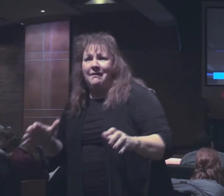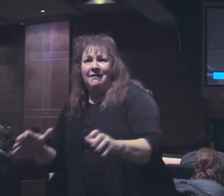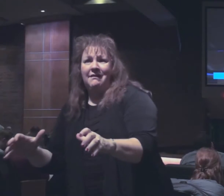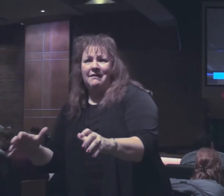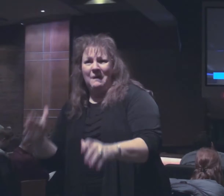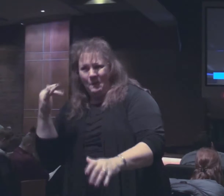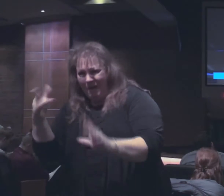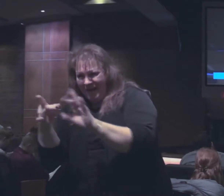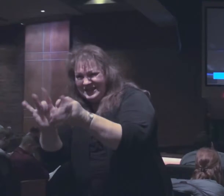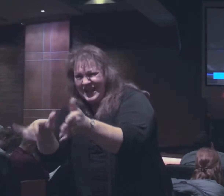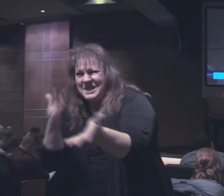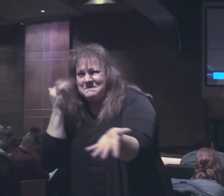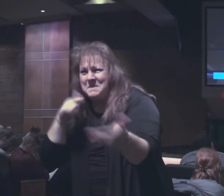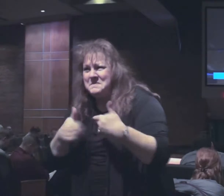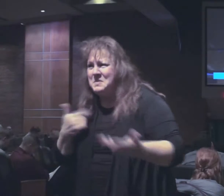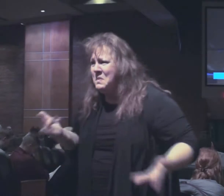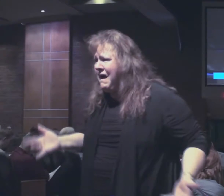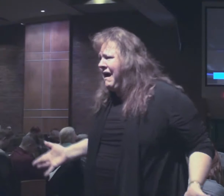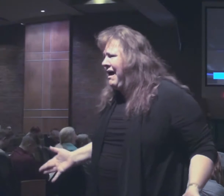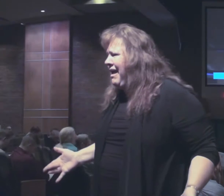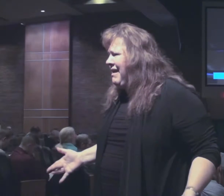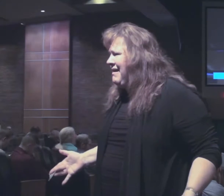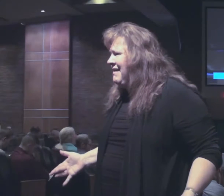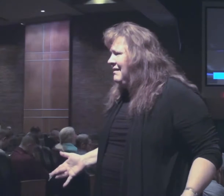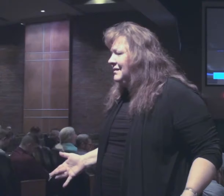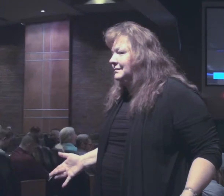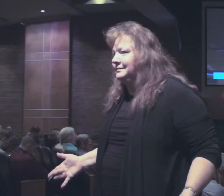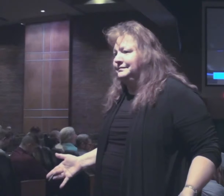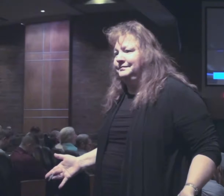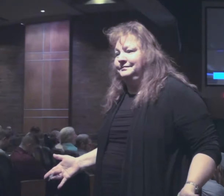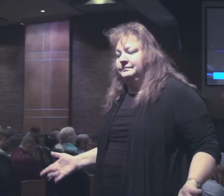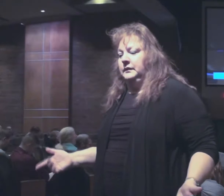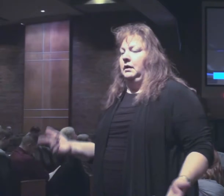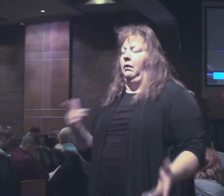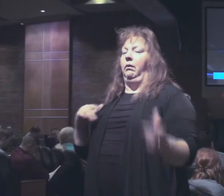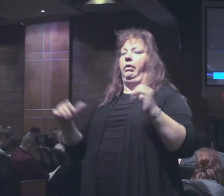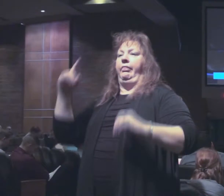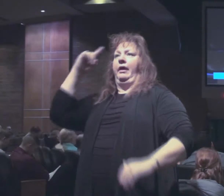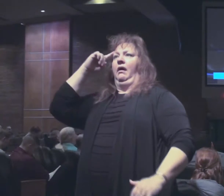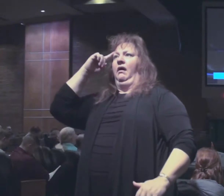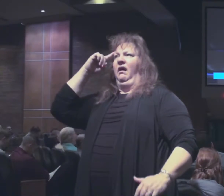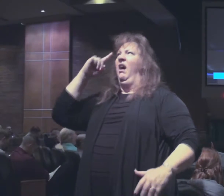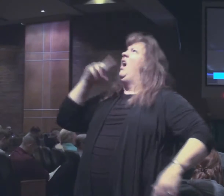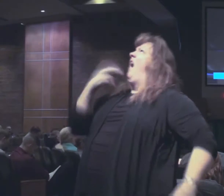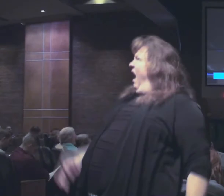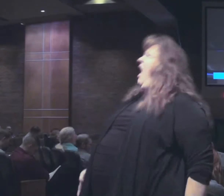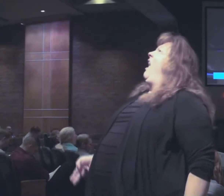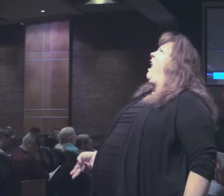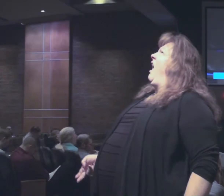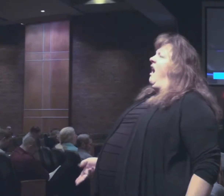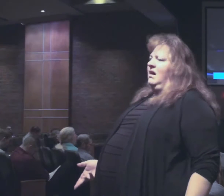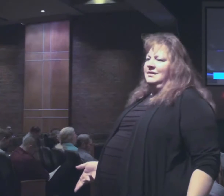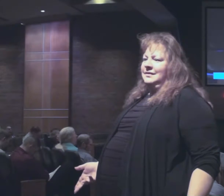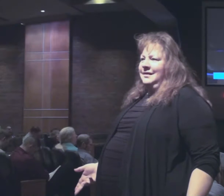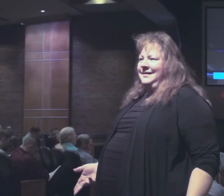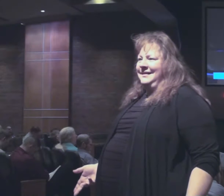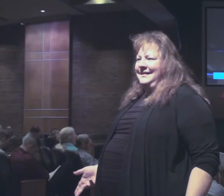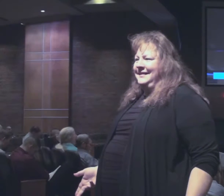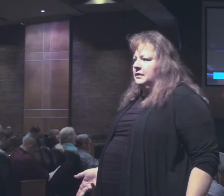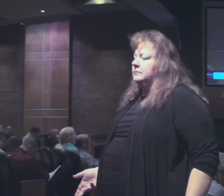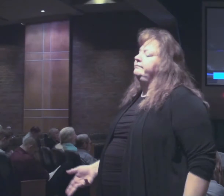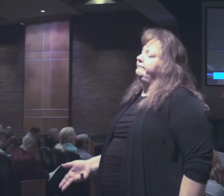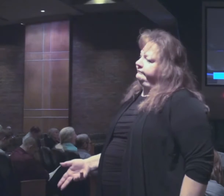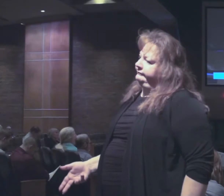tried. Why would they say that? We act like this is such a total shock. It is because